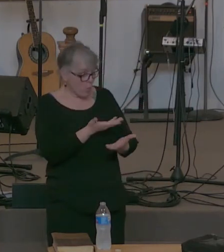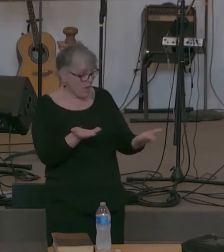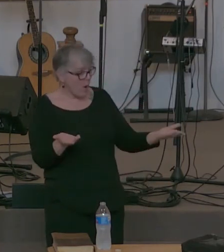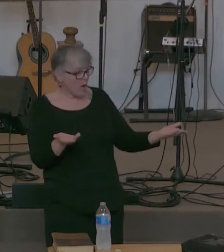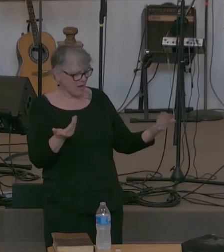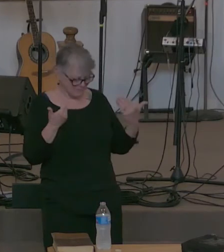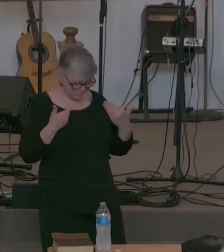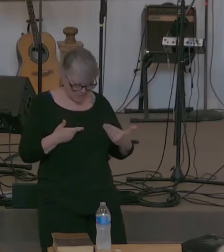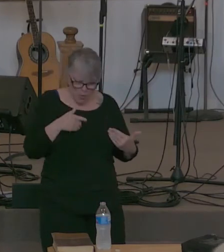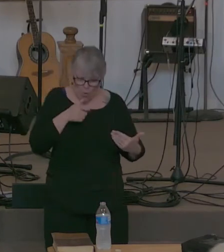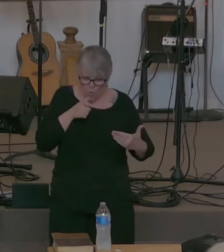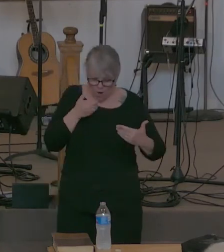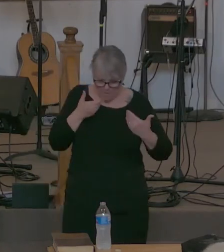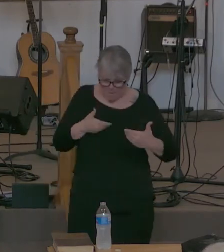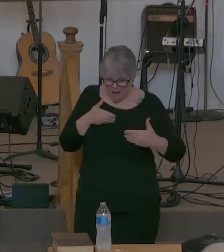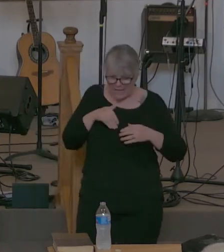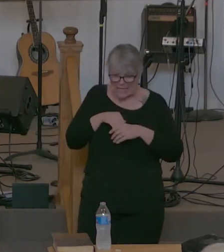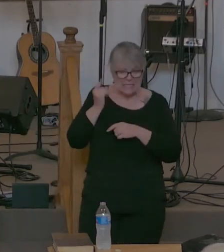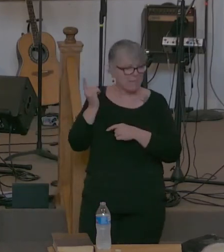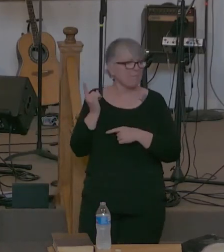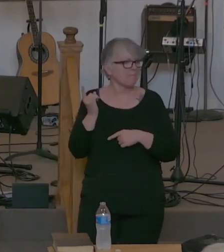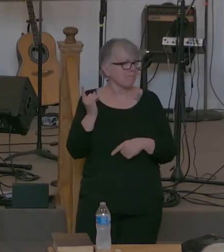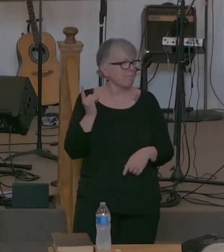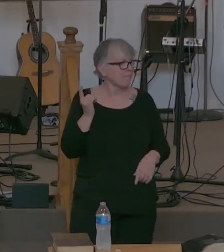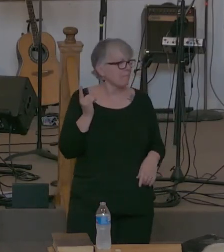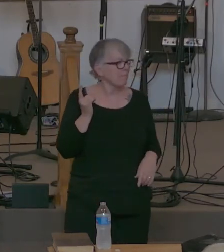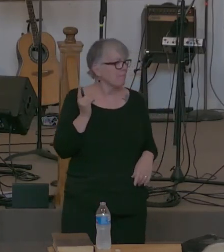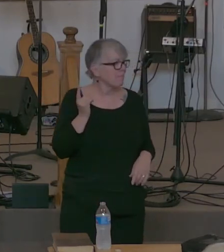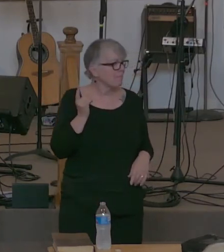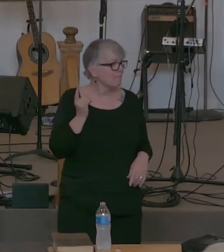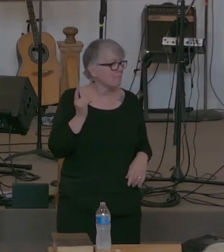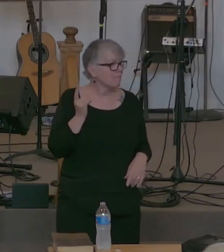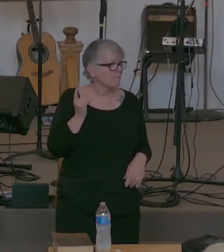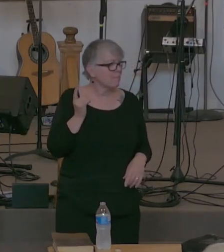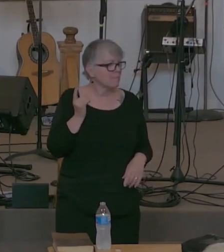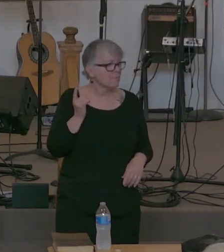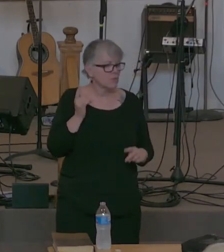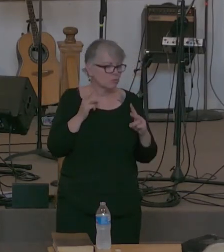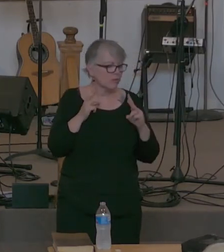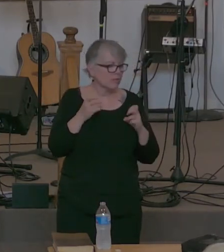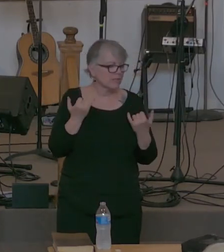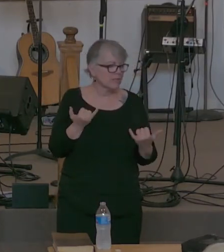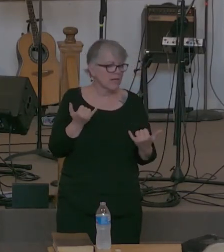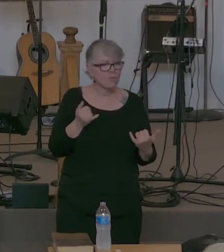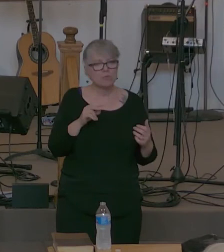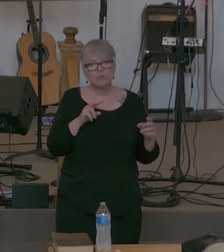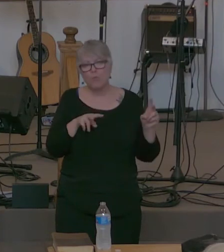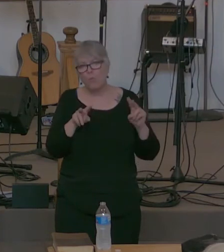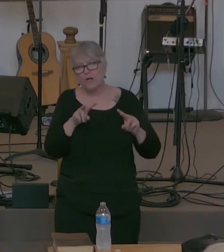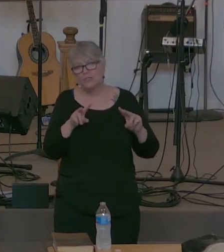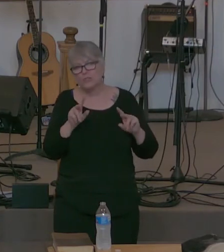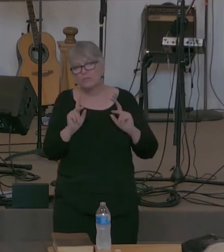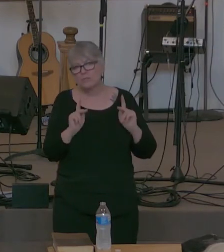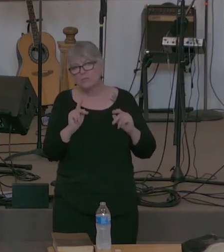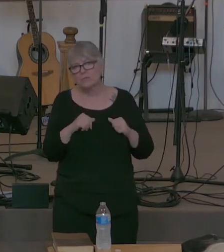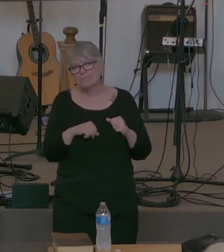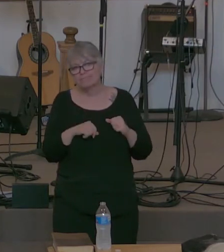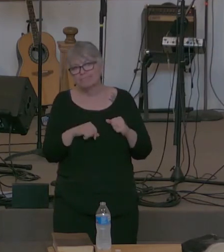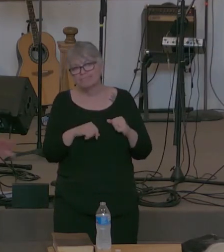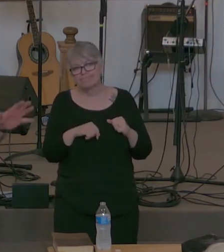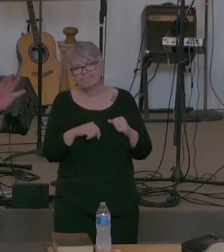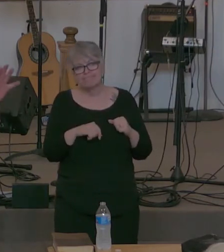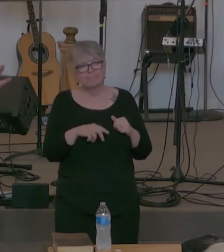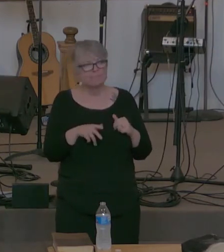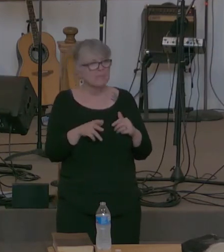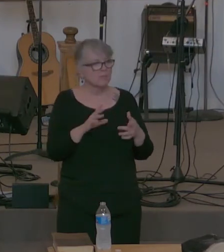Who am I in Christ? You know, I'm looking at that today as I'm watching our crew and